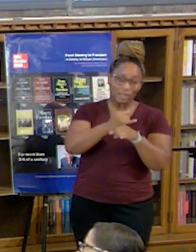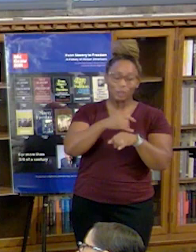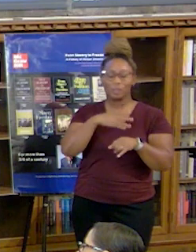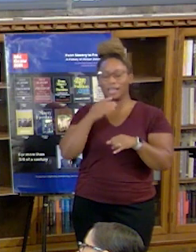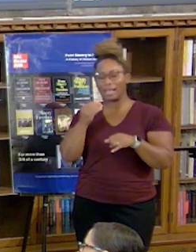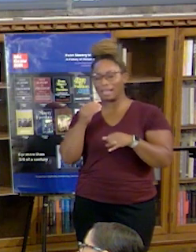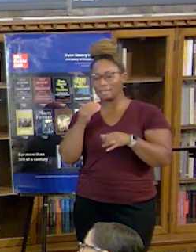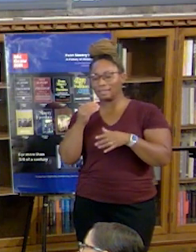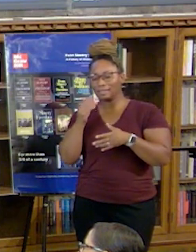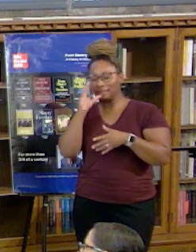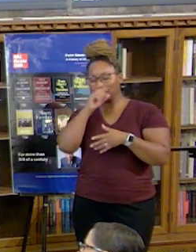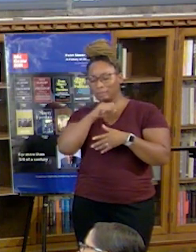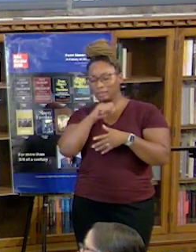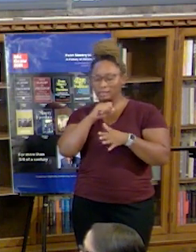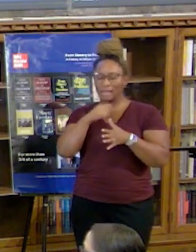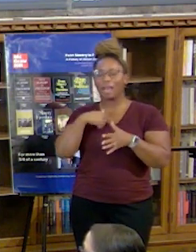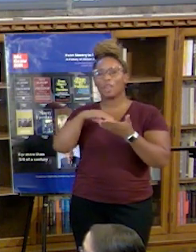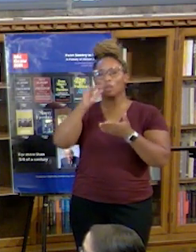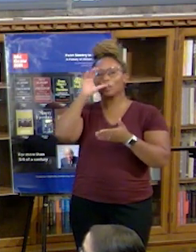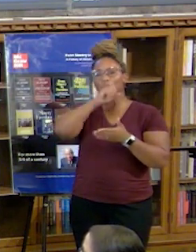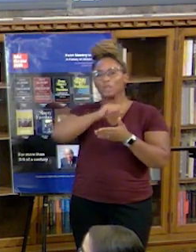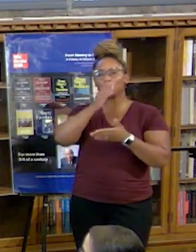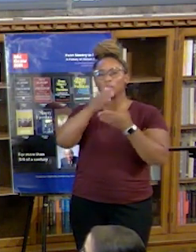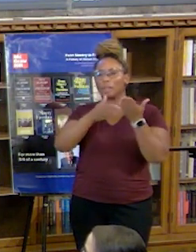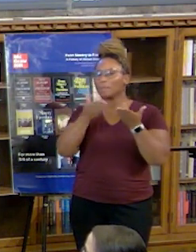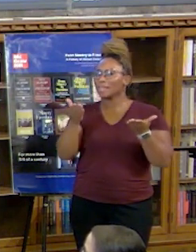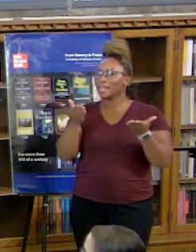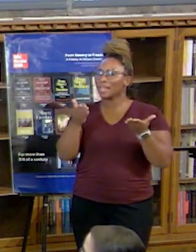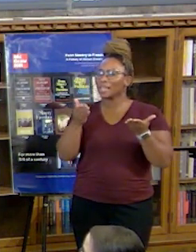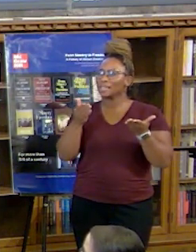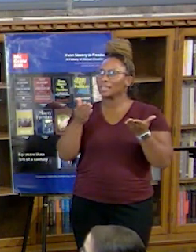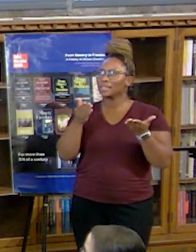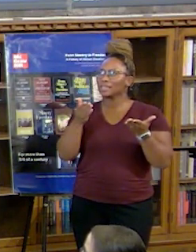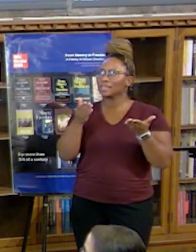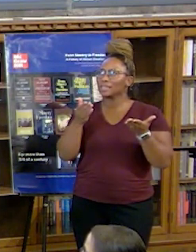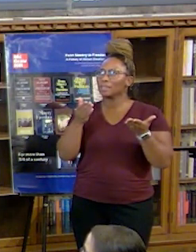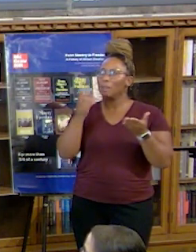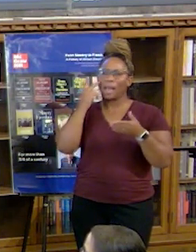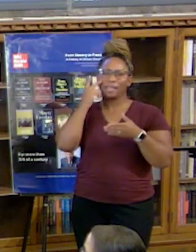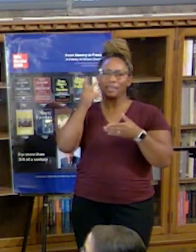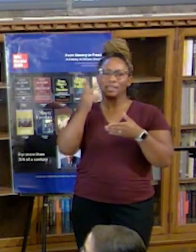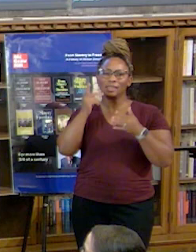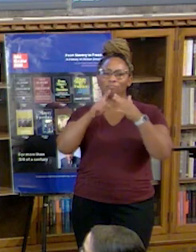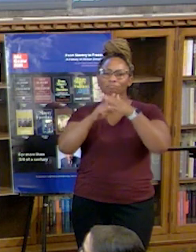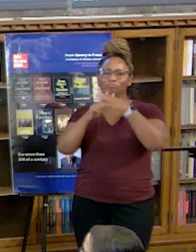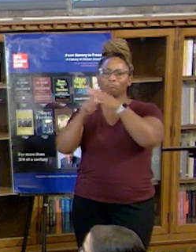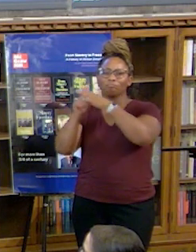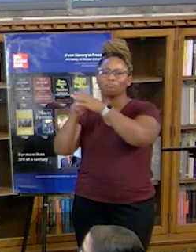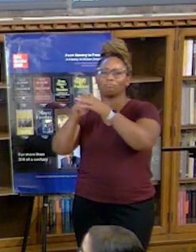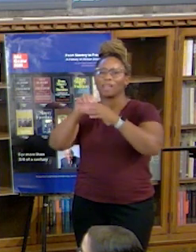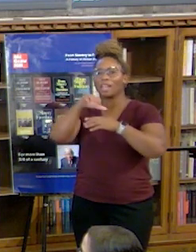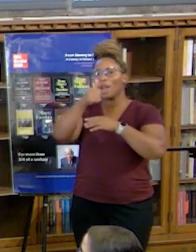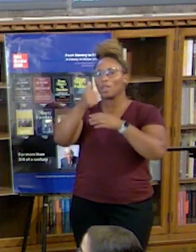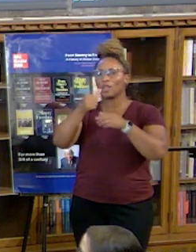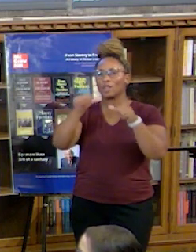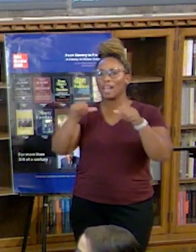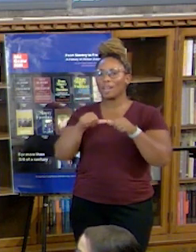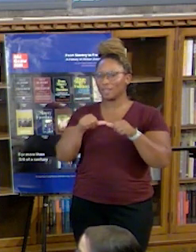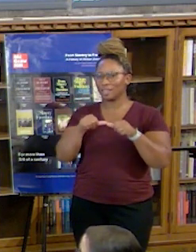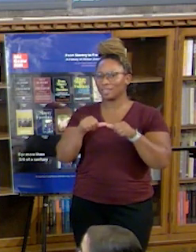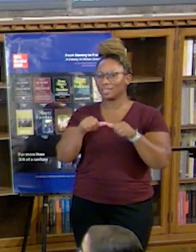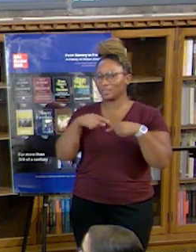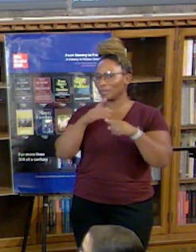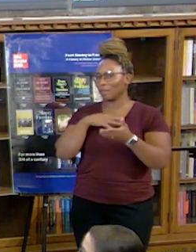assump like I learned to assume certain things that I could then see showing up in other spaces in historical research